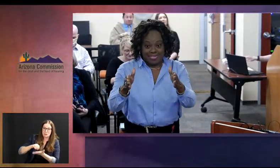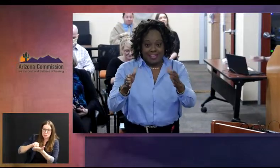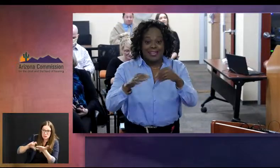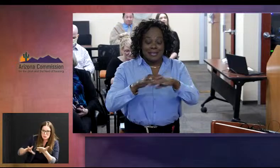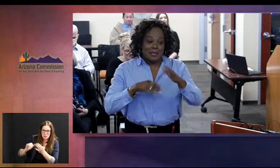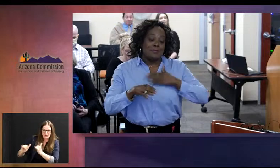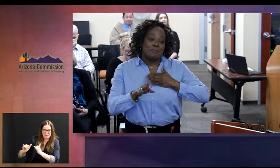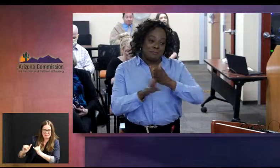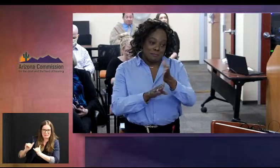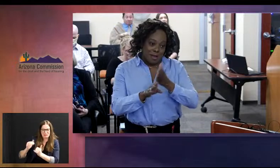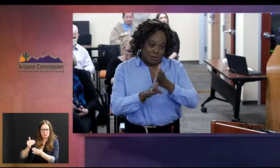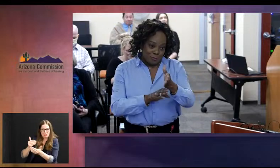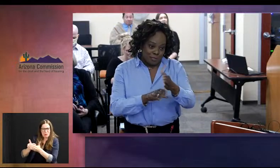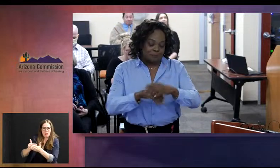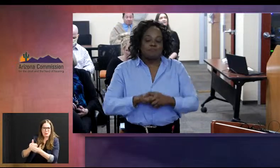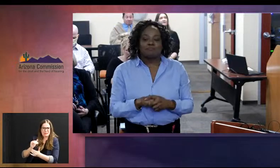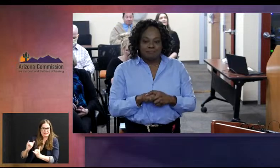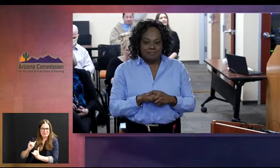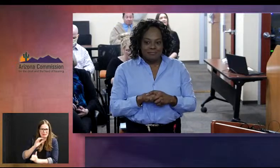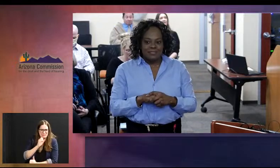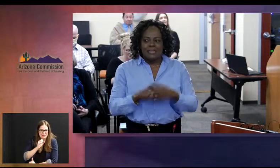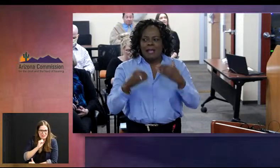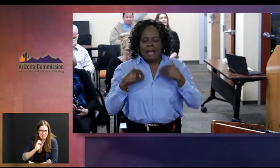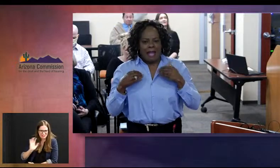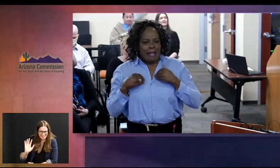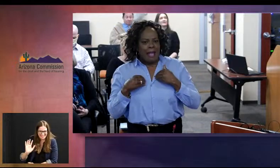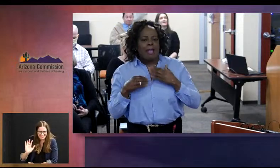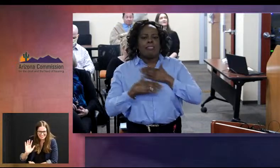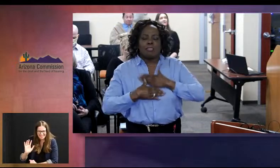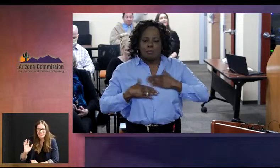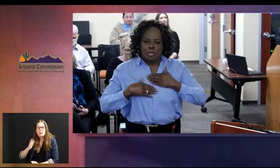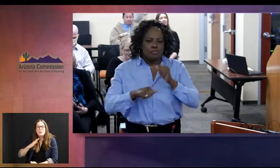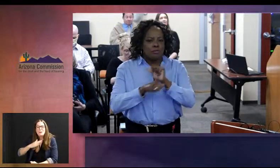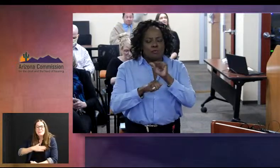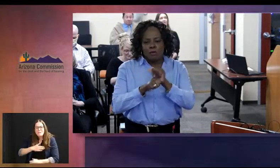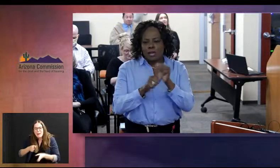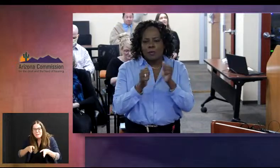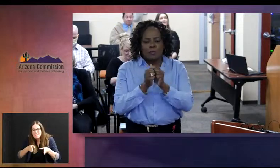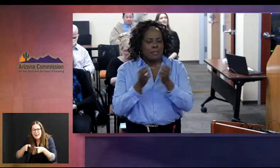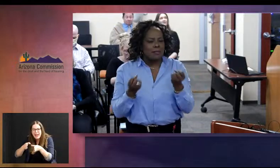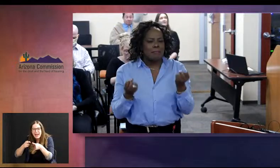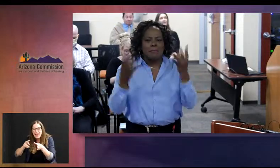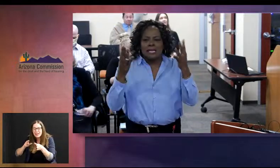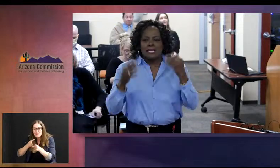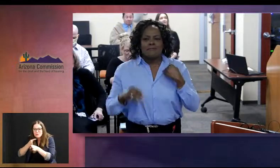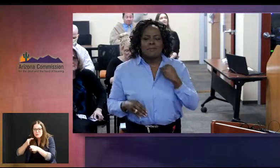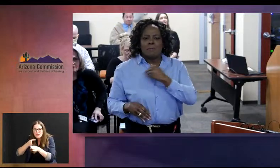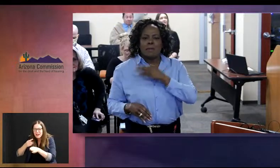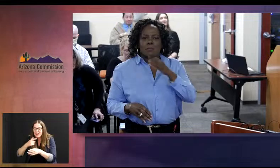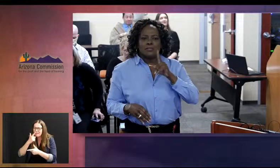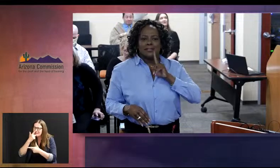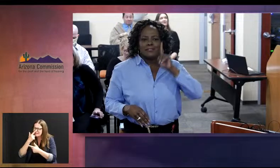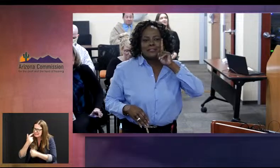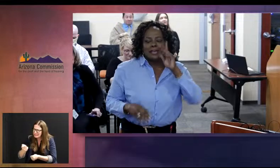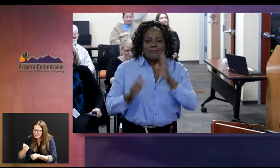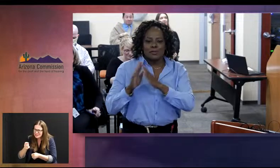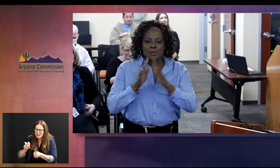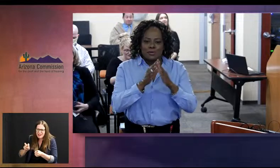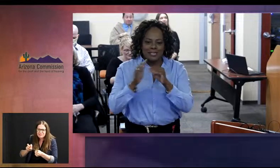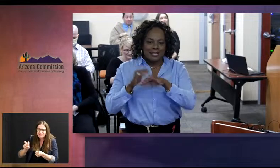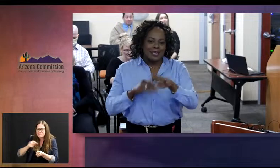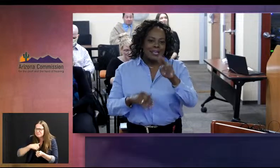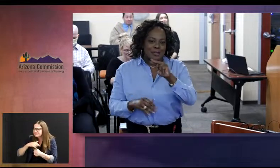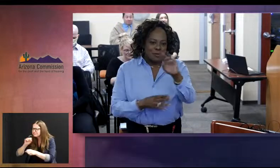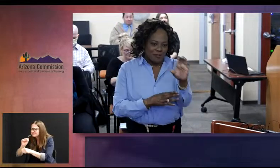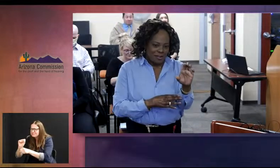So I had a very interesting path in my career. I had the pleasure of working with many members